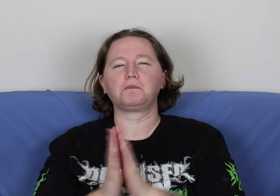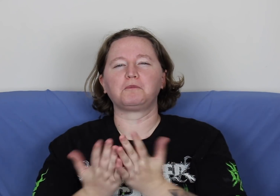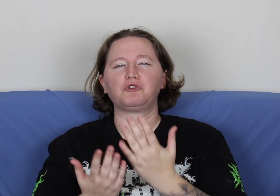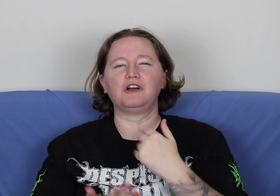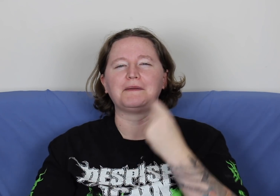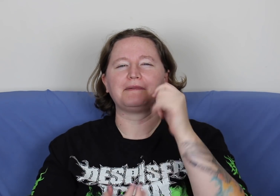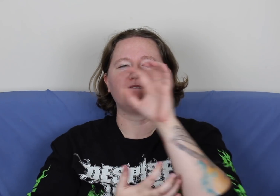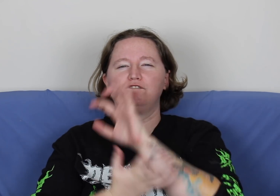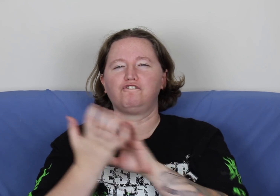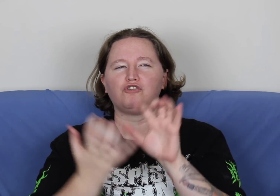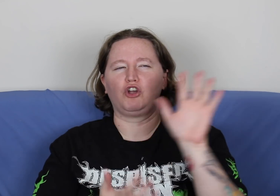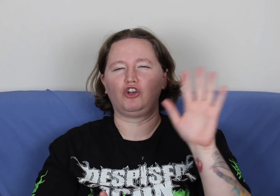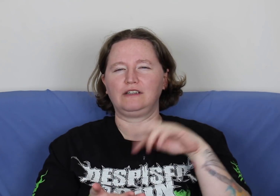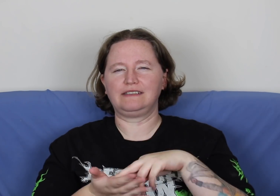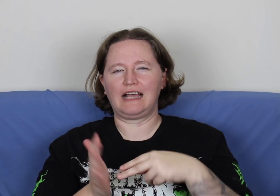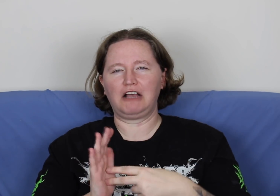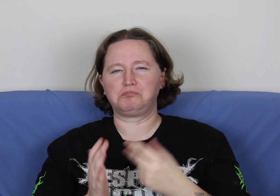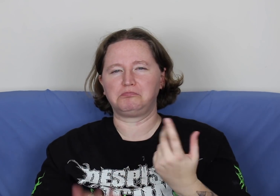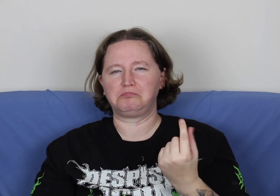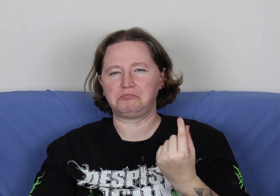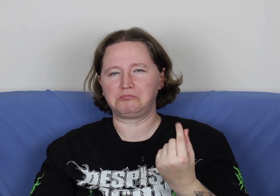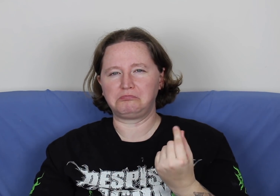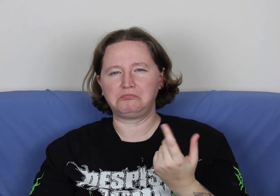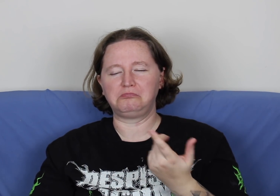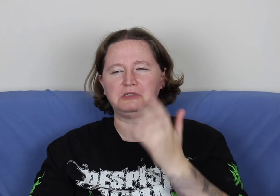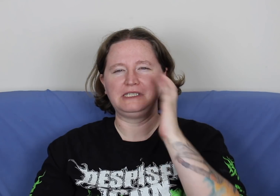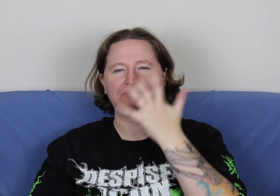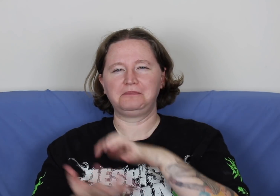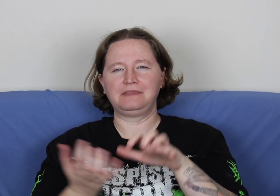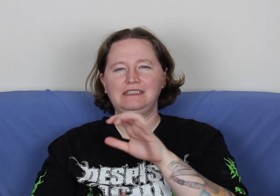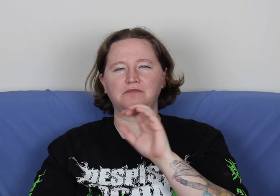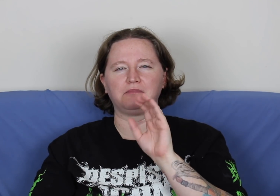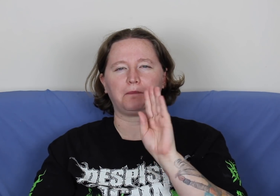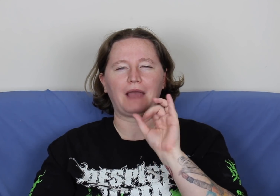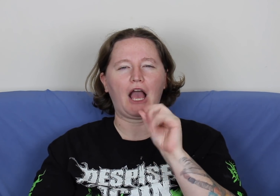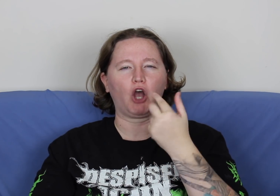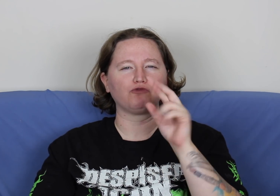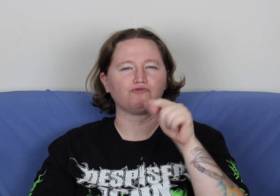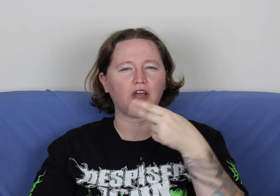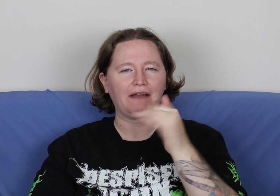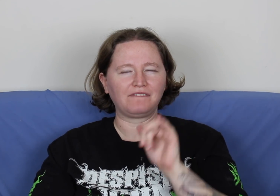say overall, I was a little bit confused on her intention for the book. It was kind of like